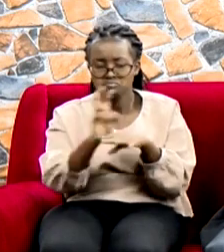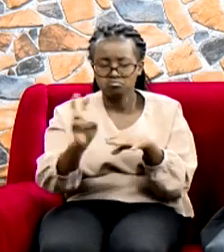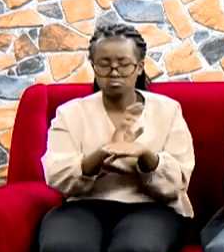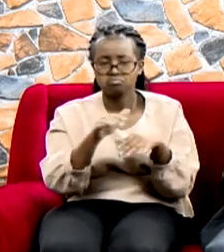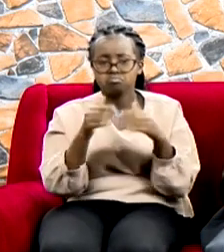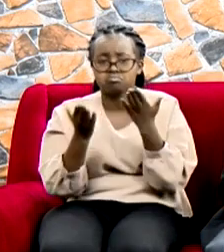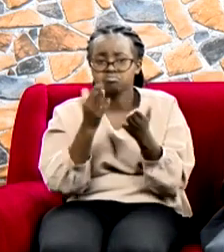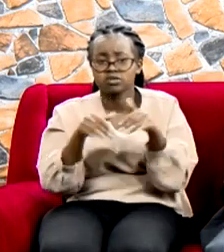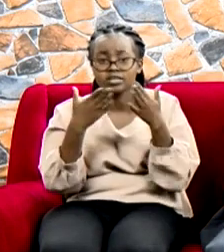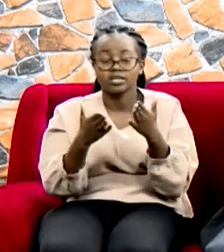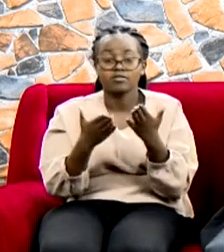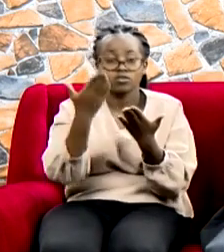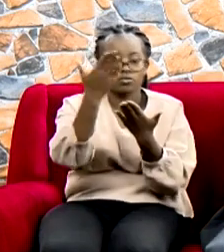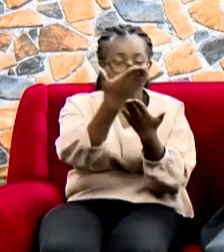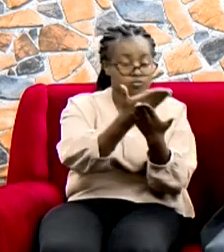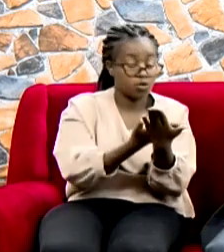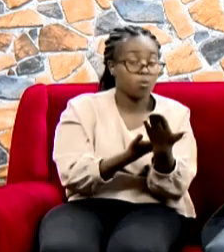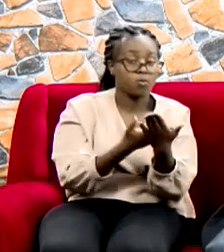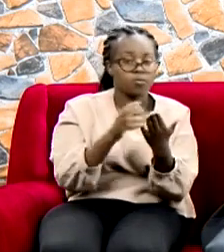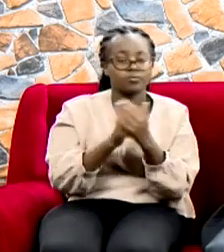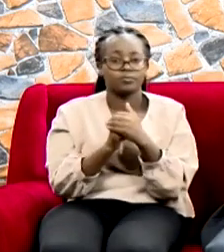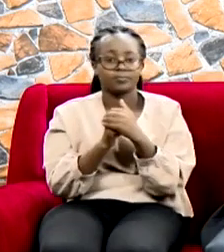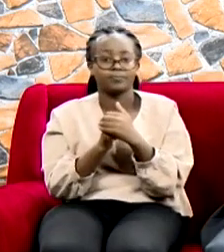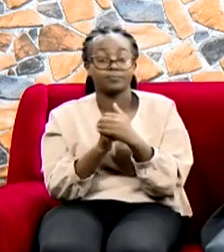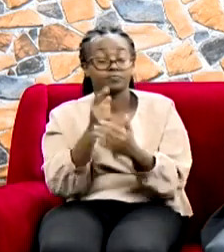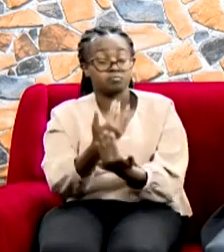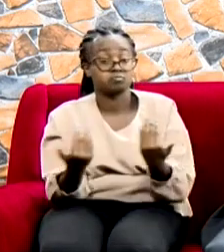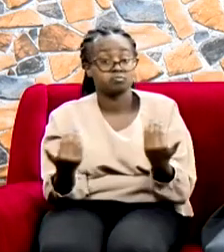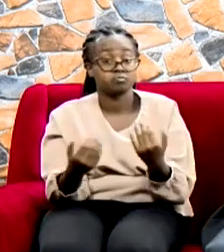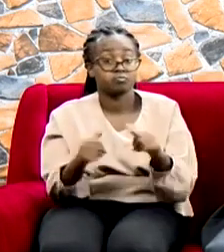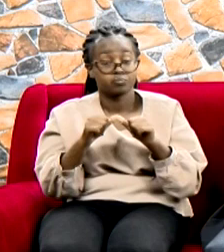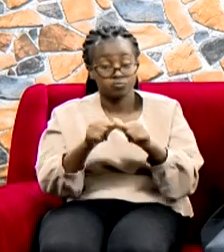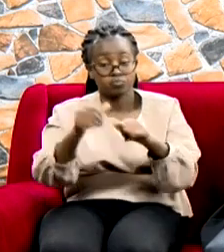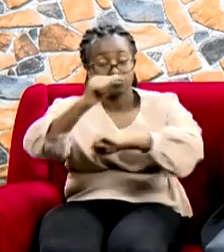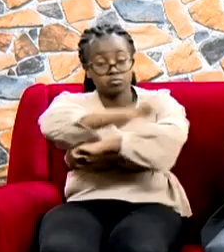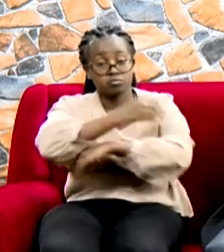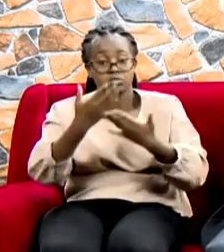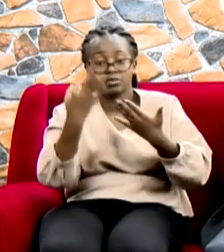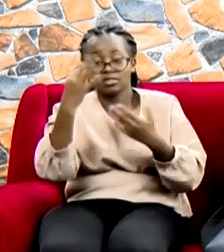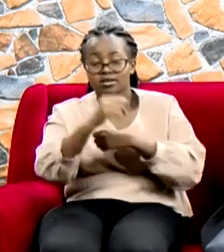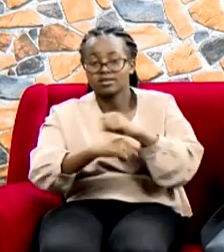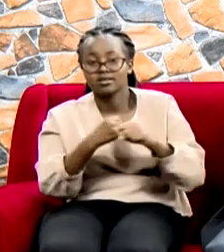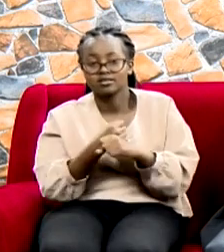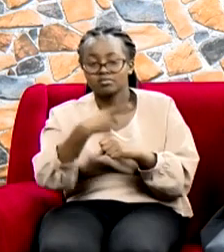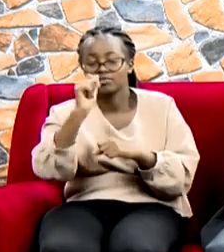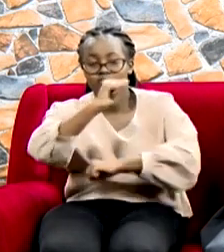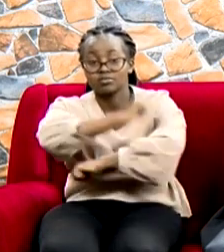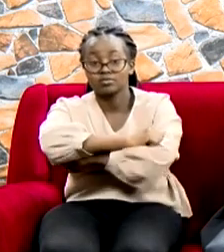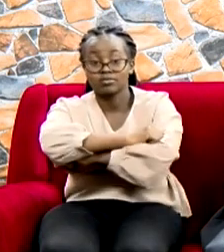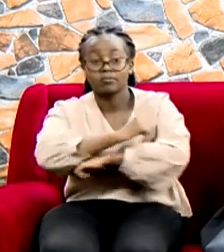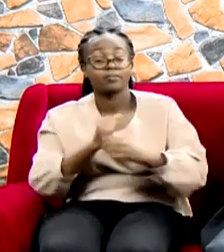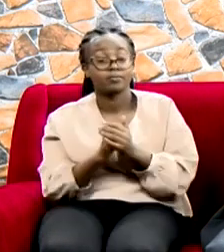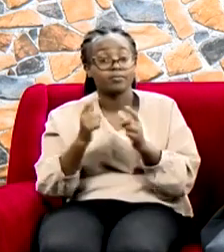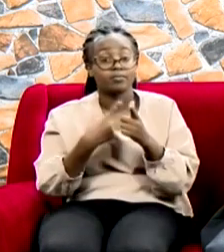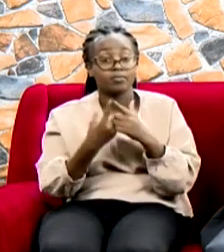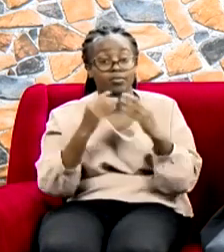you some forms to fill in to rate the child. If the child is already going to school, maybe 3 years, and has joined kindergarten, then